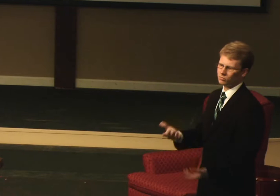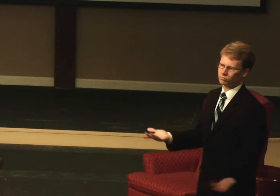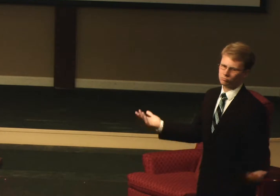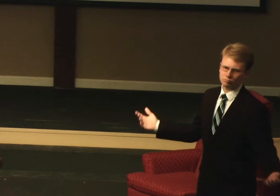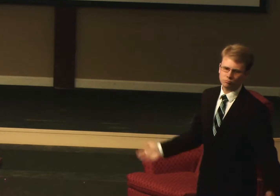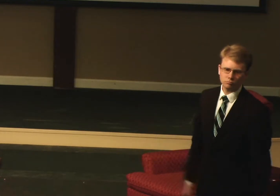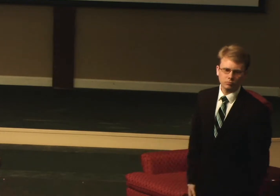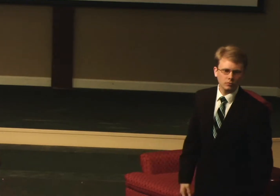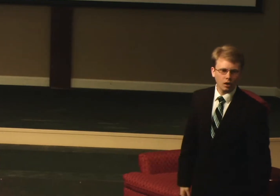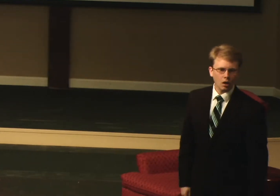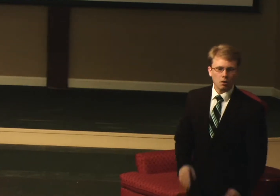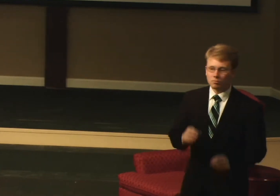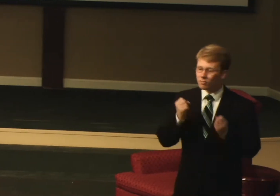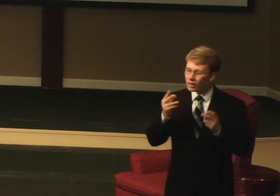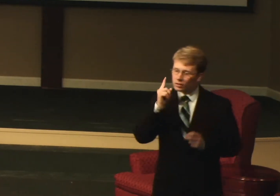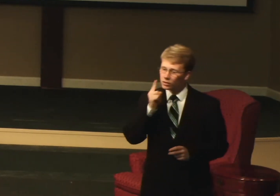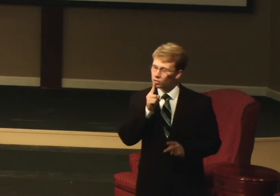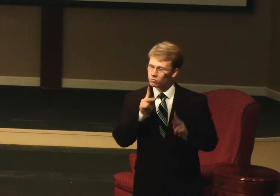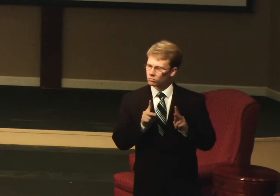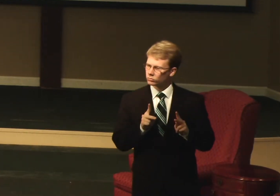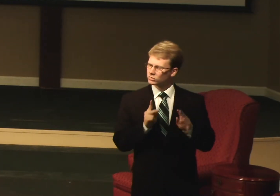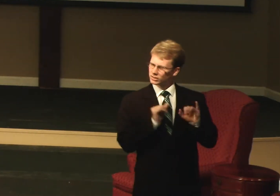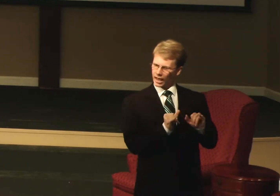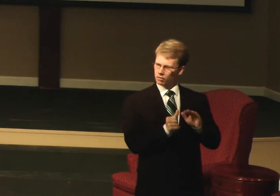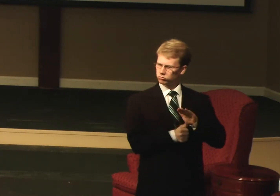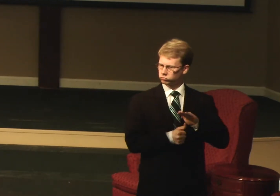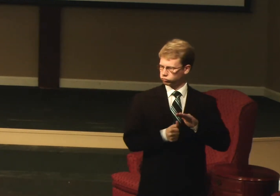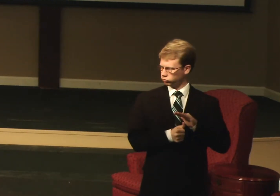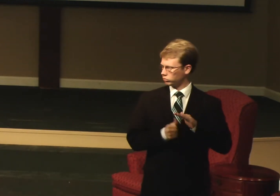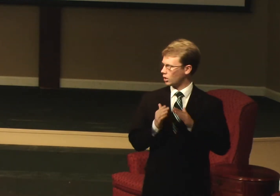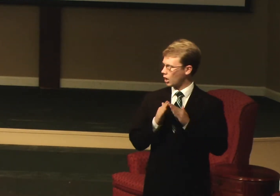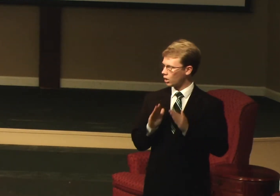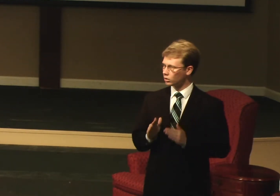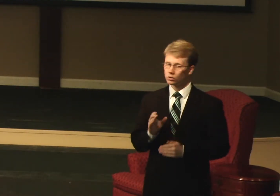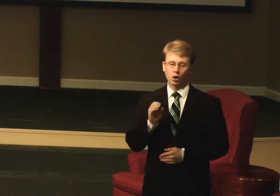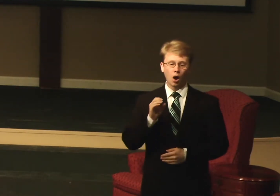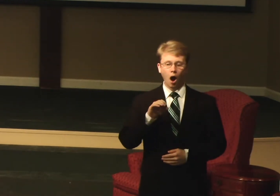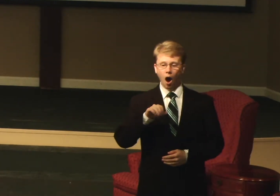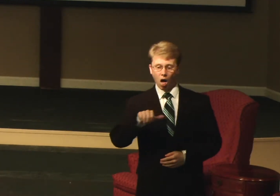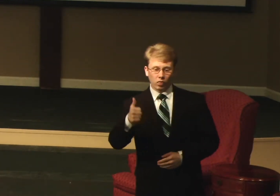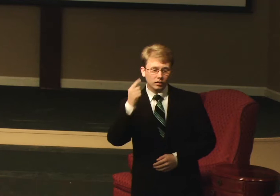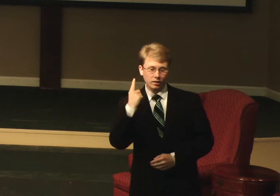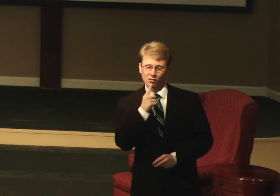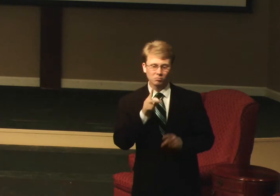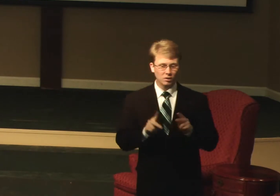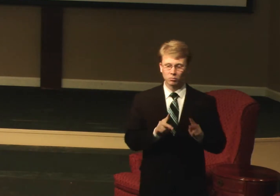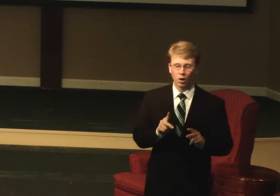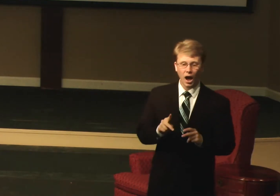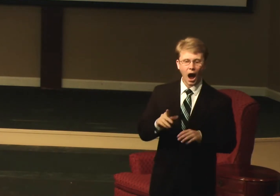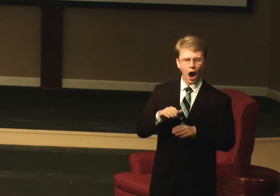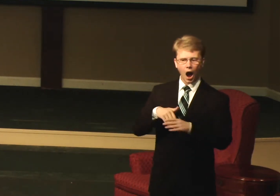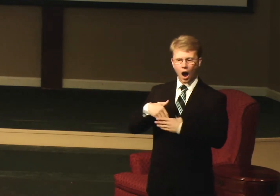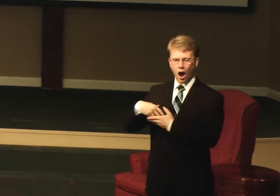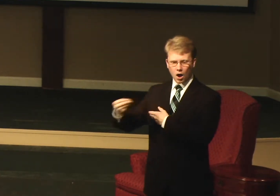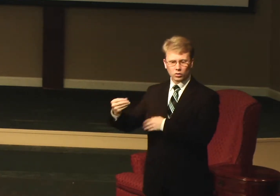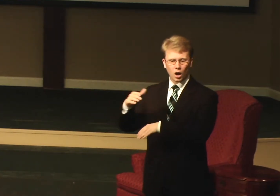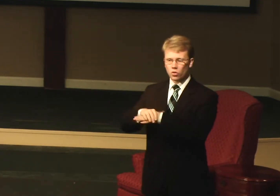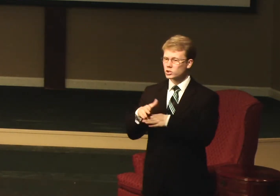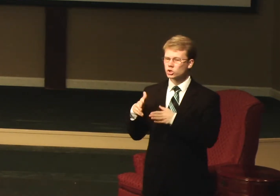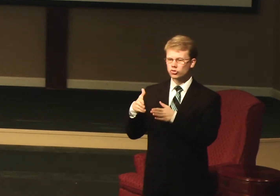deaf? They weren't interested. And many of the deaf people were hidden. They were not, you know,